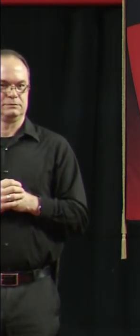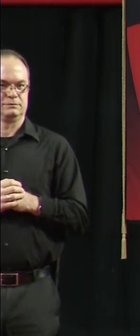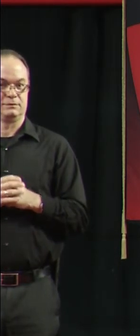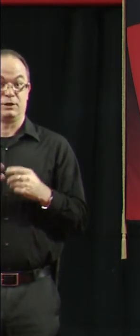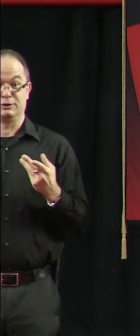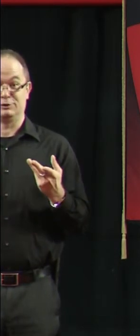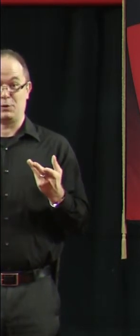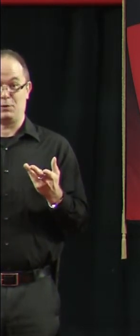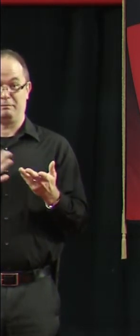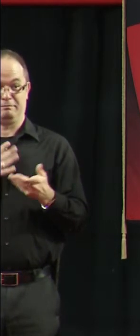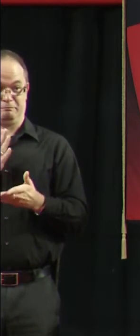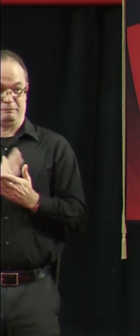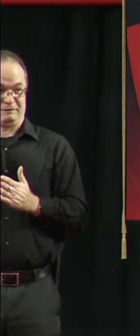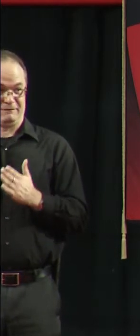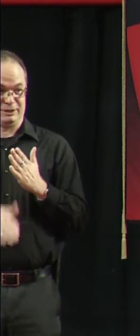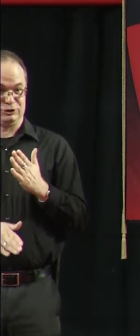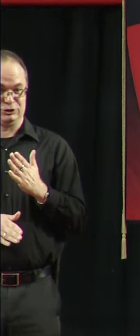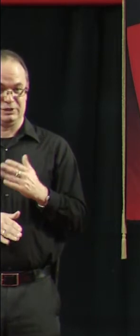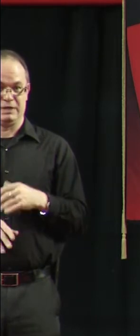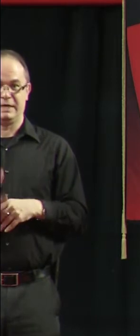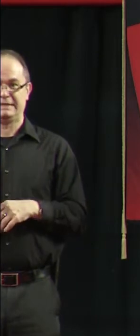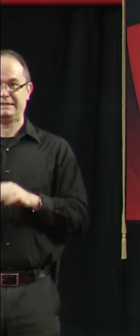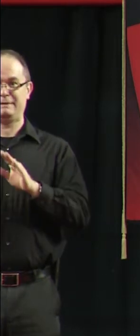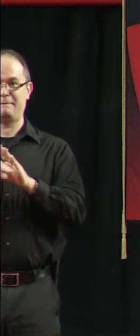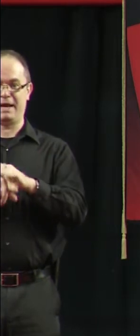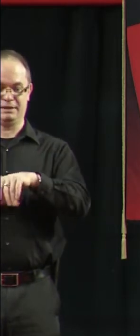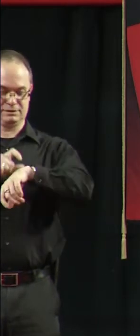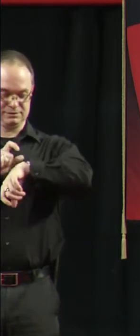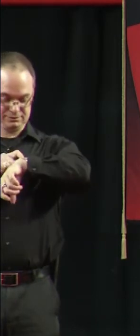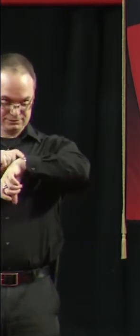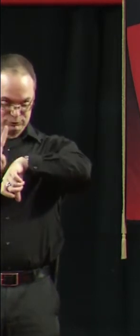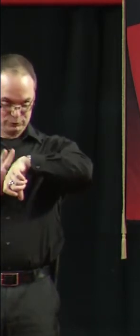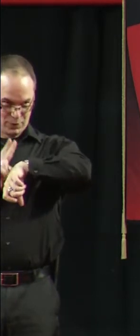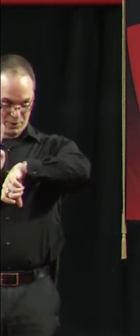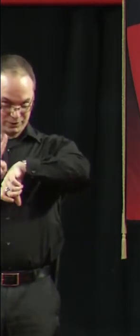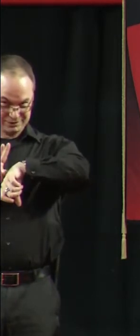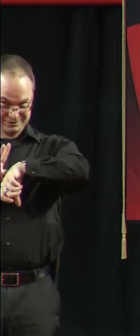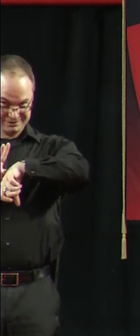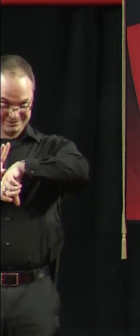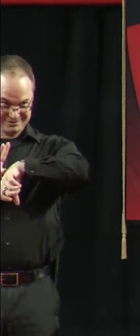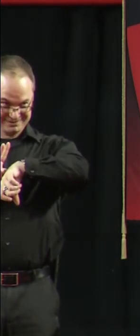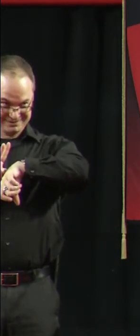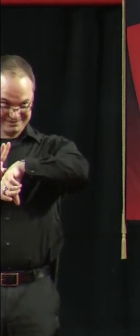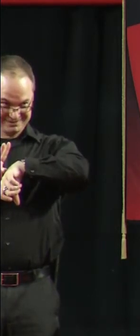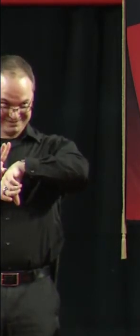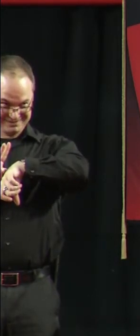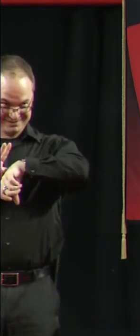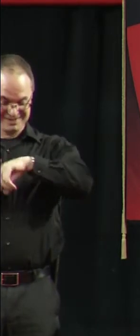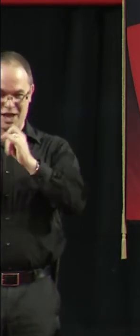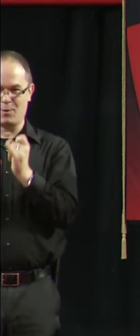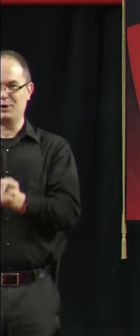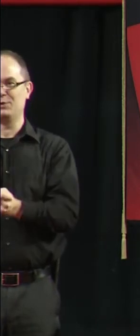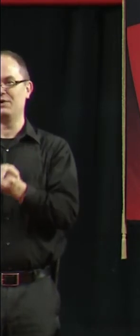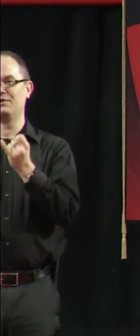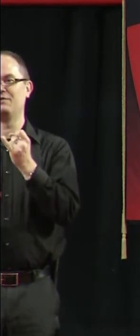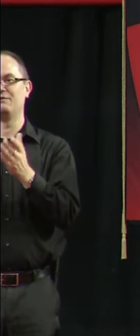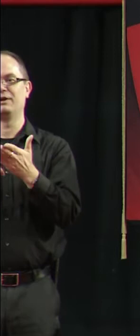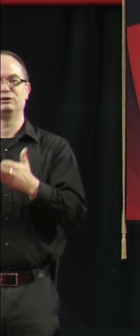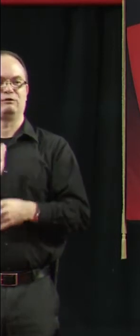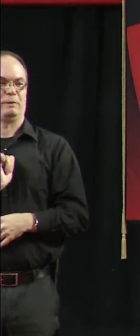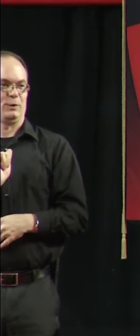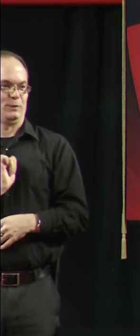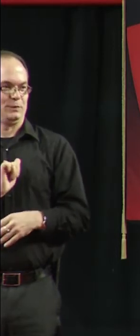closing, at roughly T-minus 2 hours, I'd like to perform a final check of my